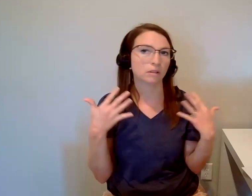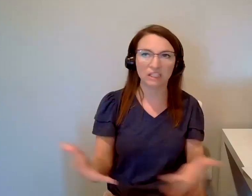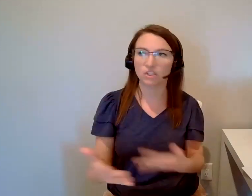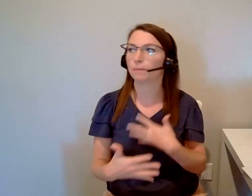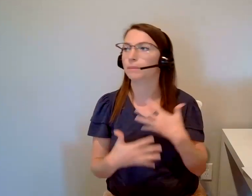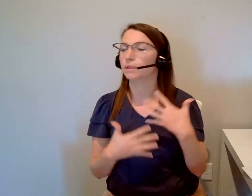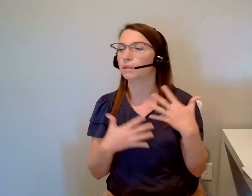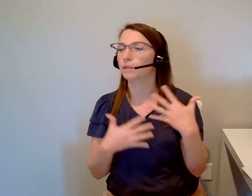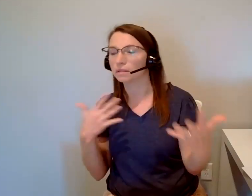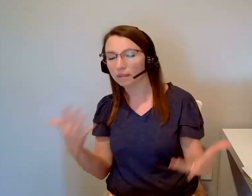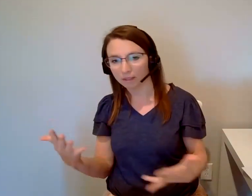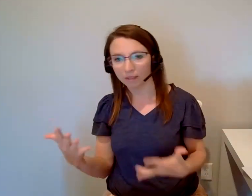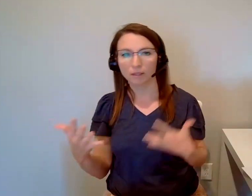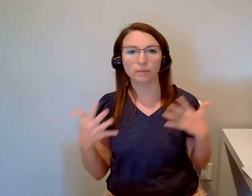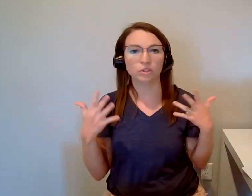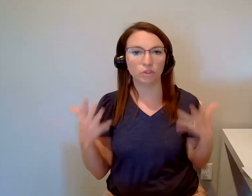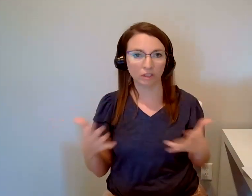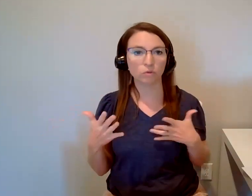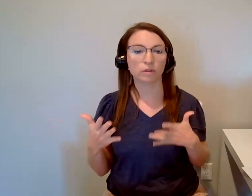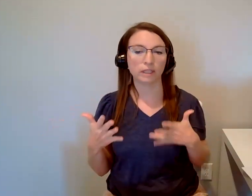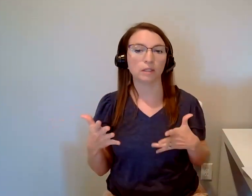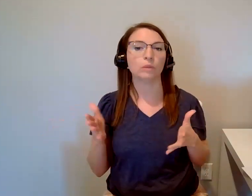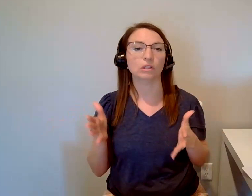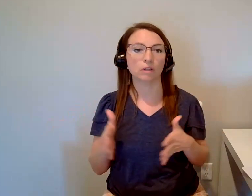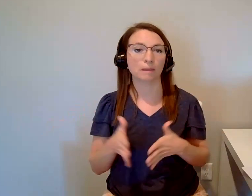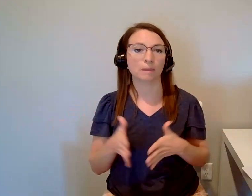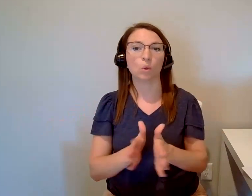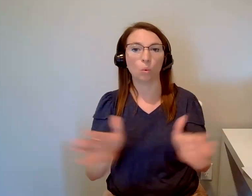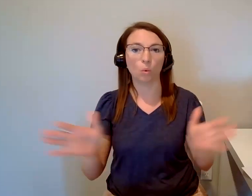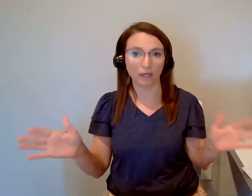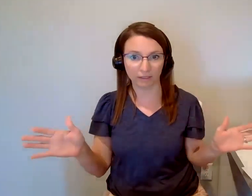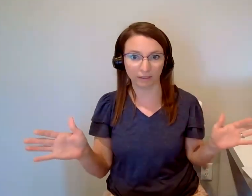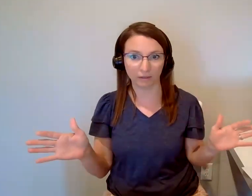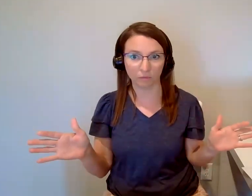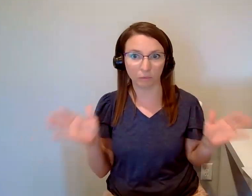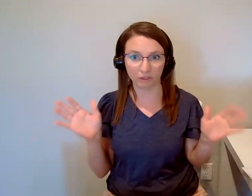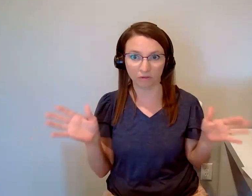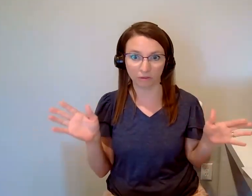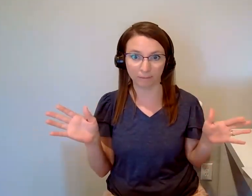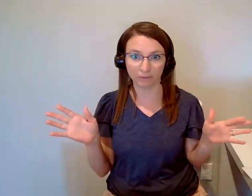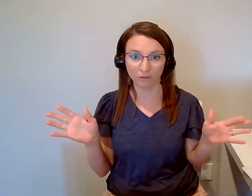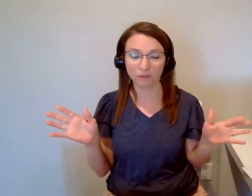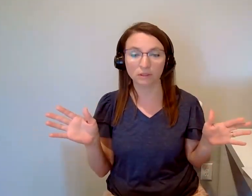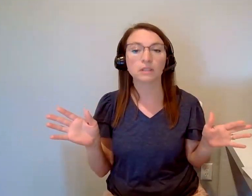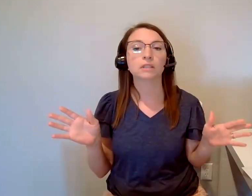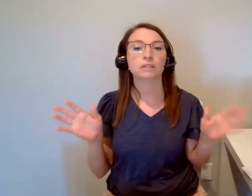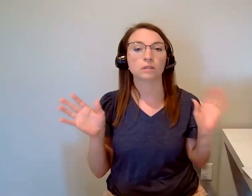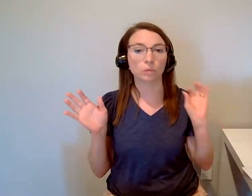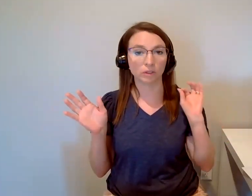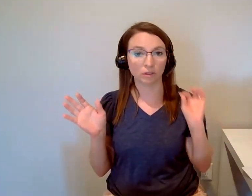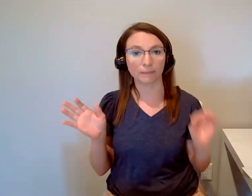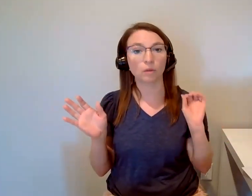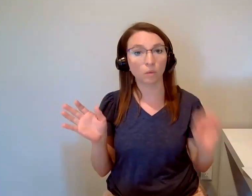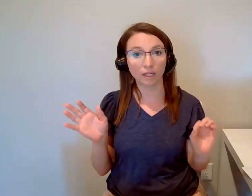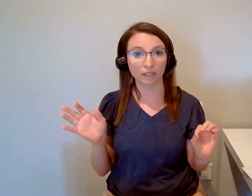page number. But generally, we are talking about quantity when we use our numbers. So when you're talking about